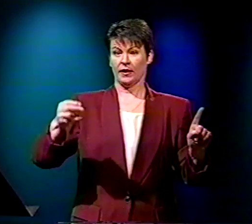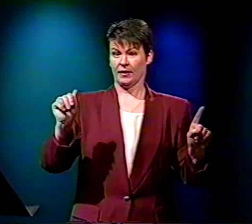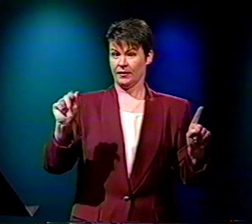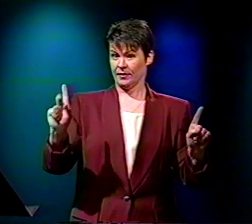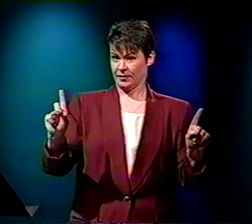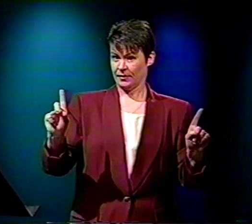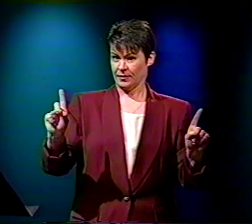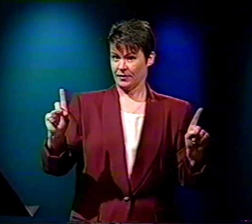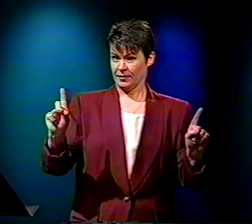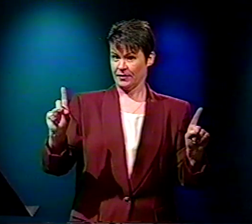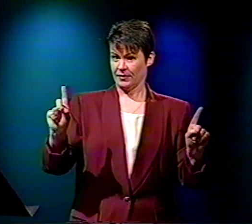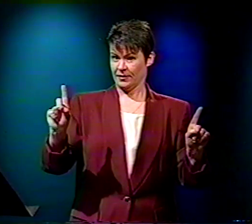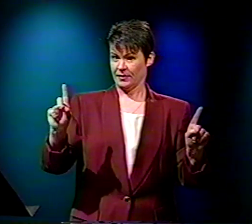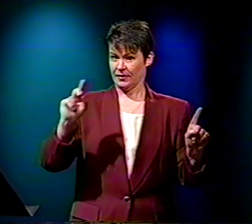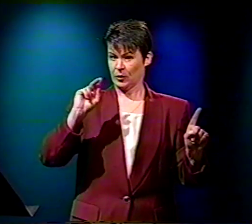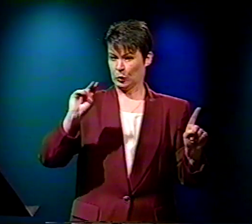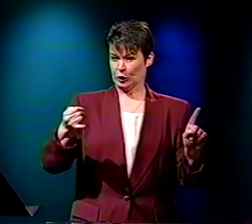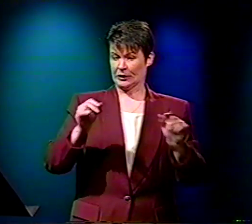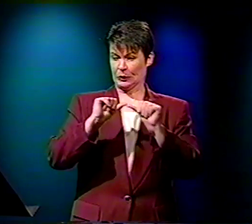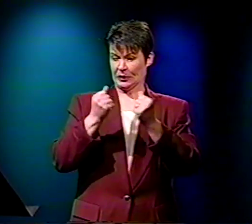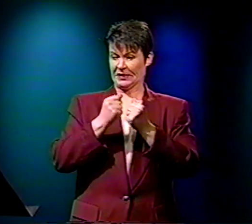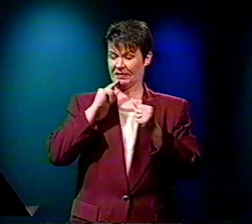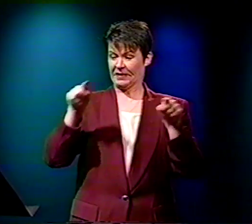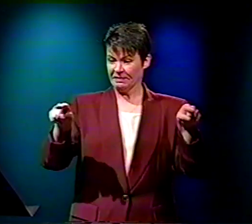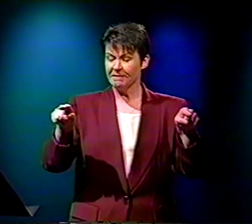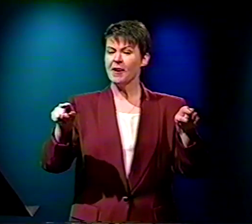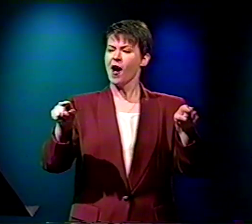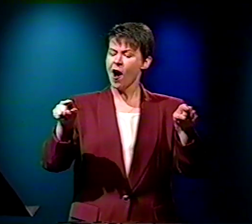Deaf and the New Jersey National Association of the Deaf